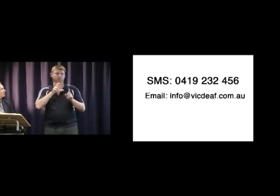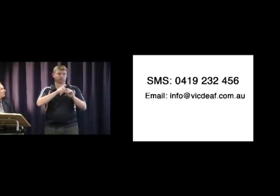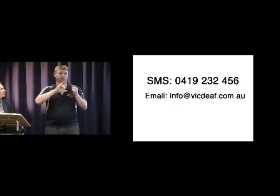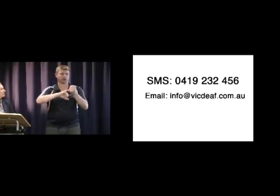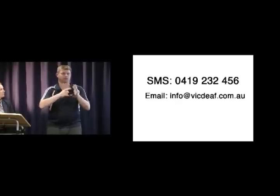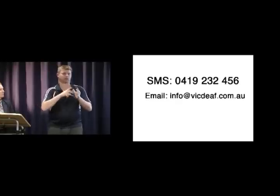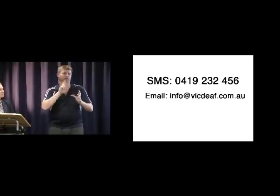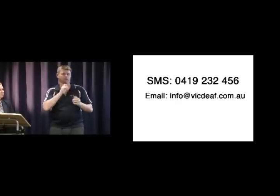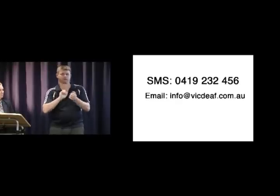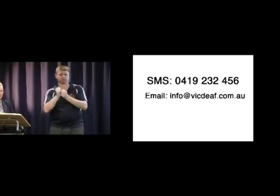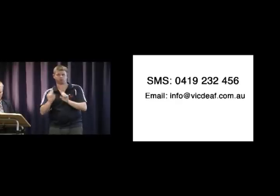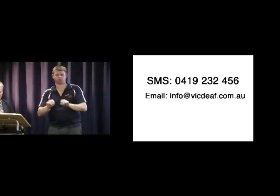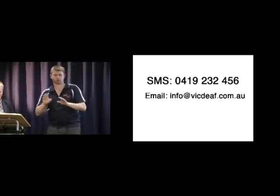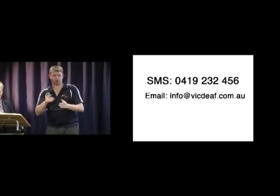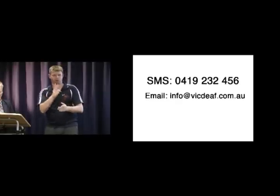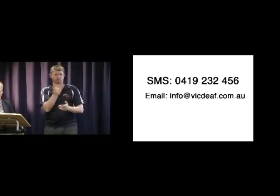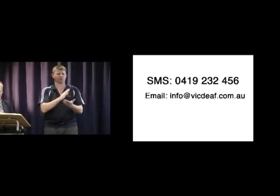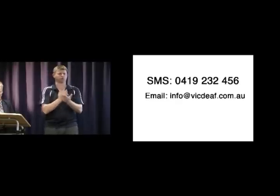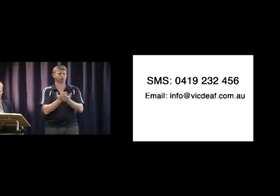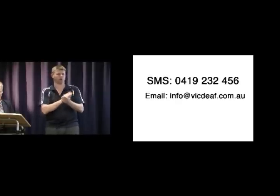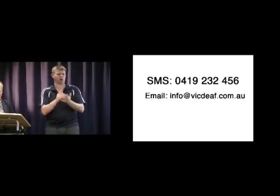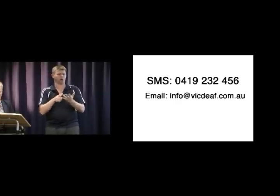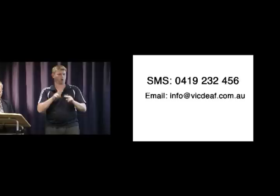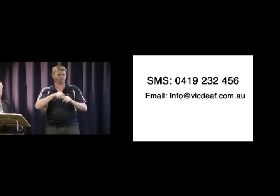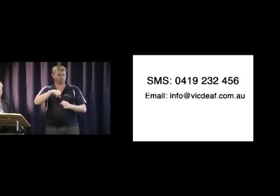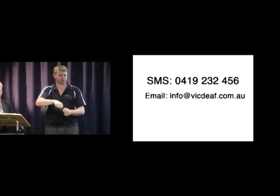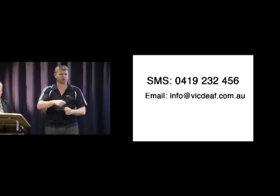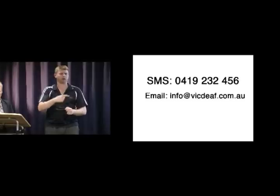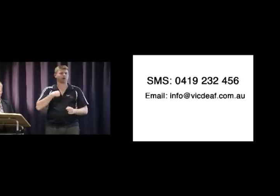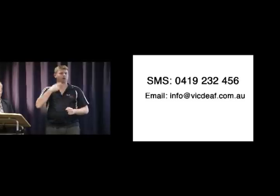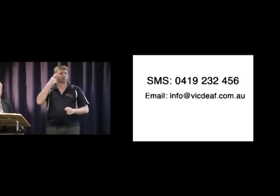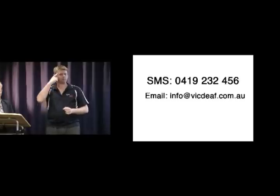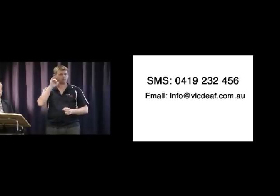Deaf Victoria and DSA share an office together.